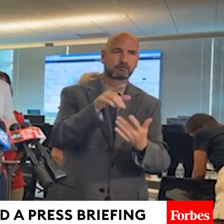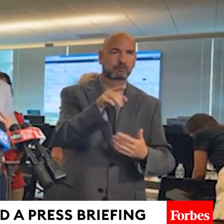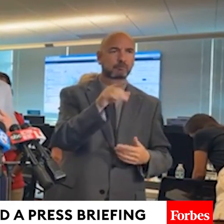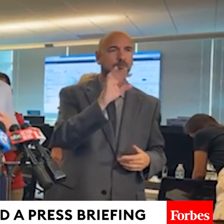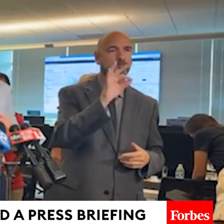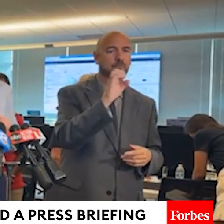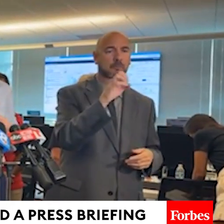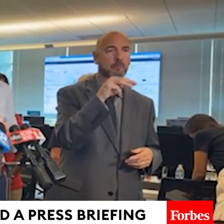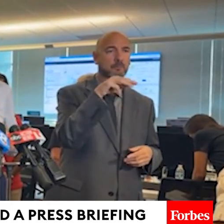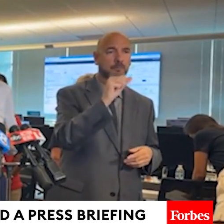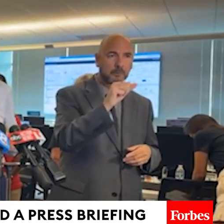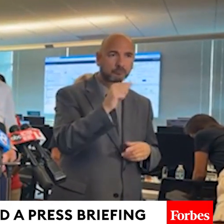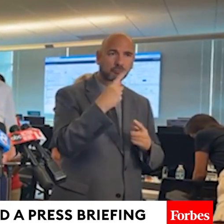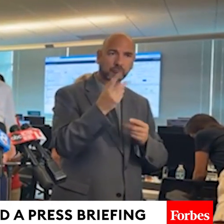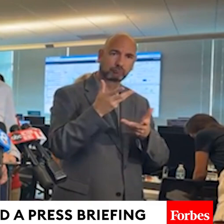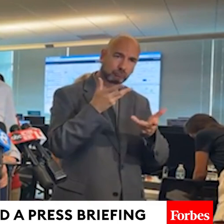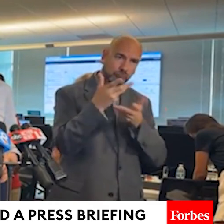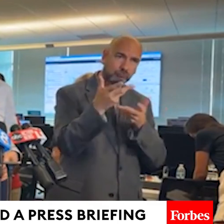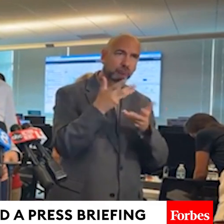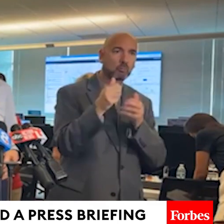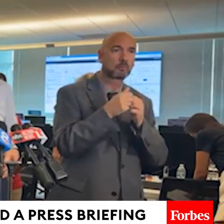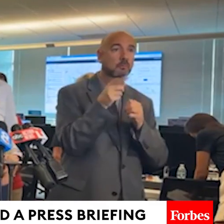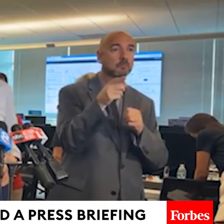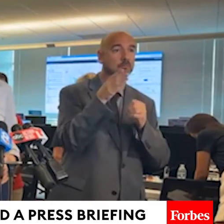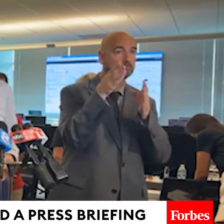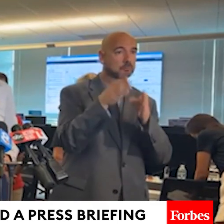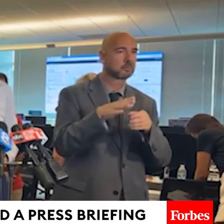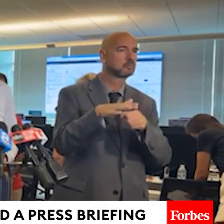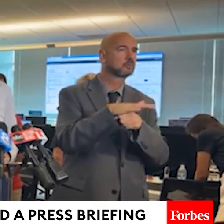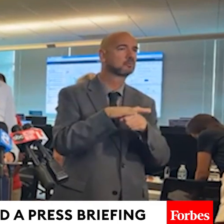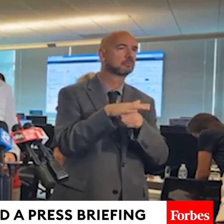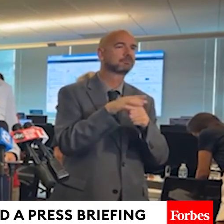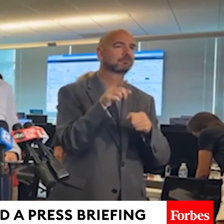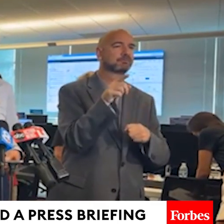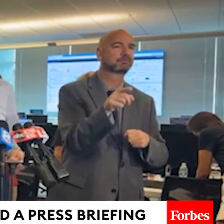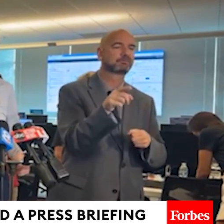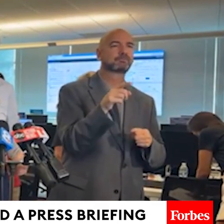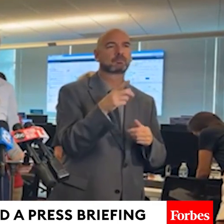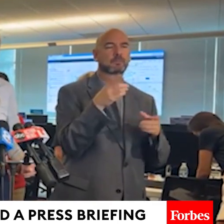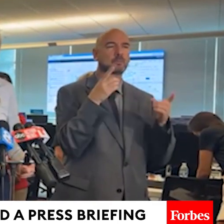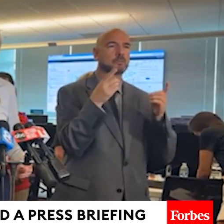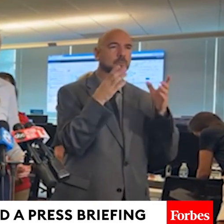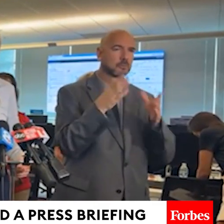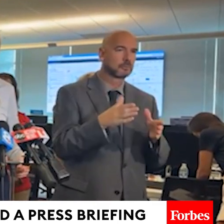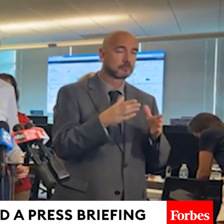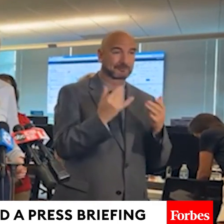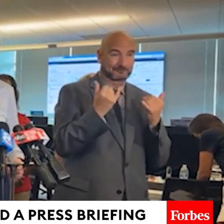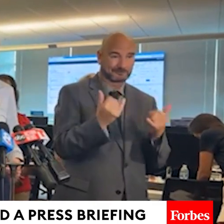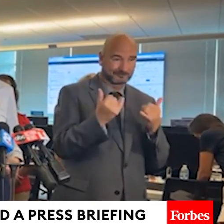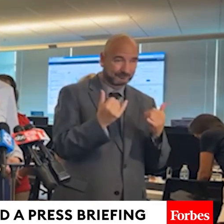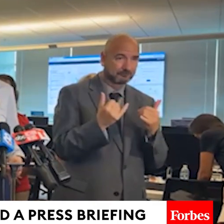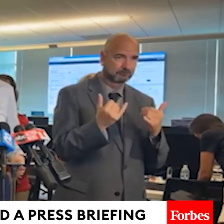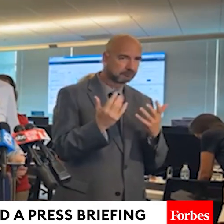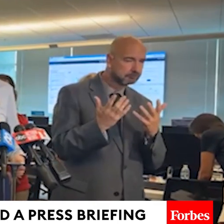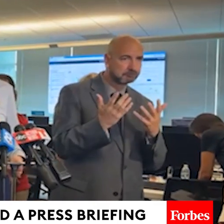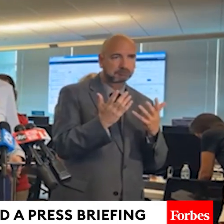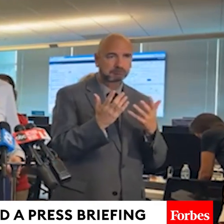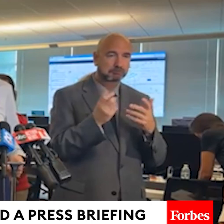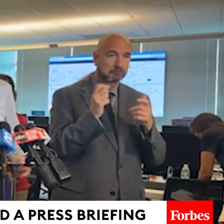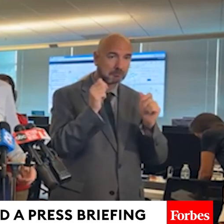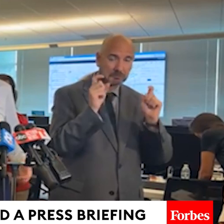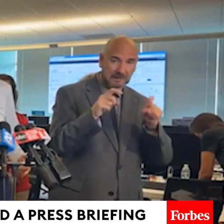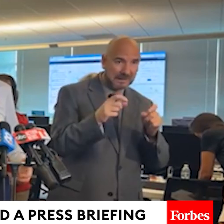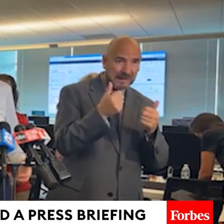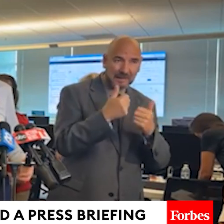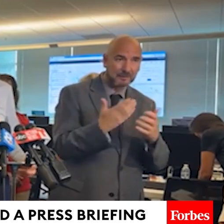to the local director, boots on the ground today, about some of the needs for us,